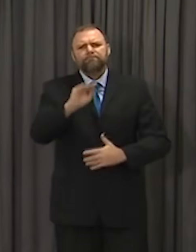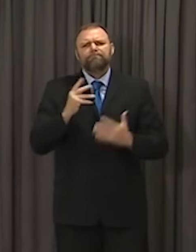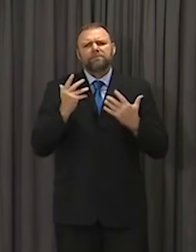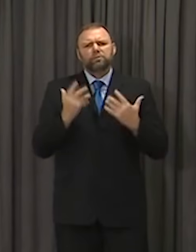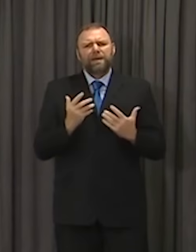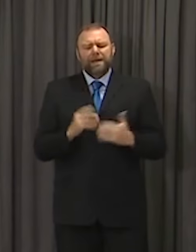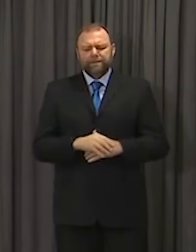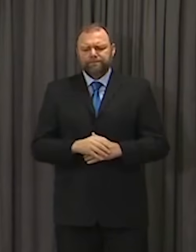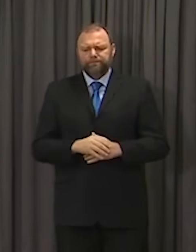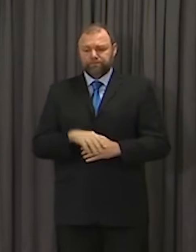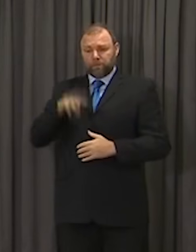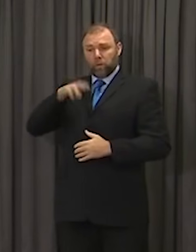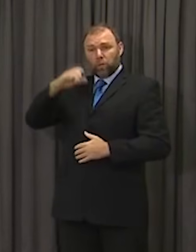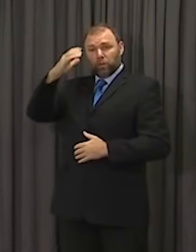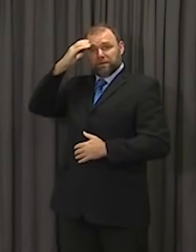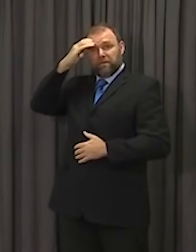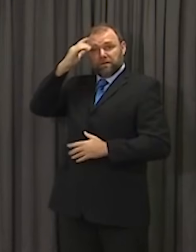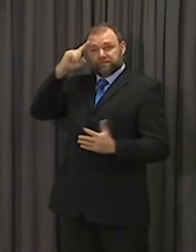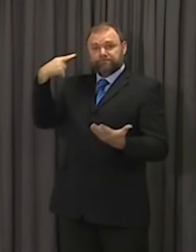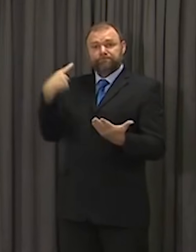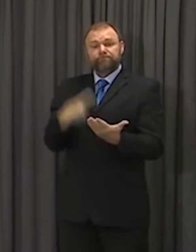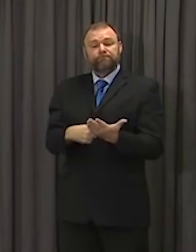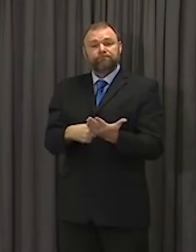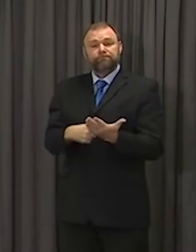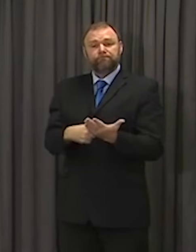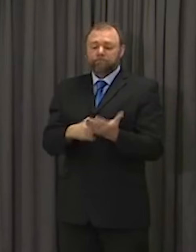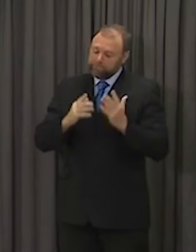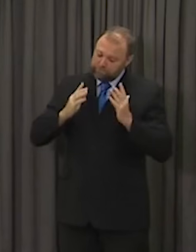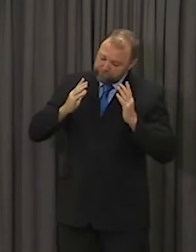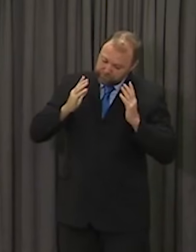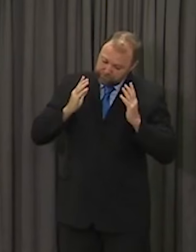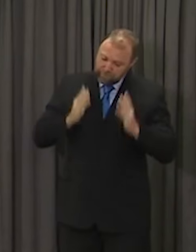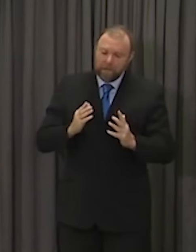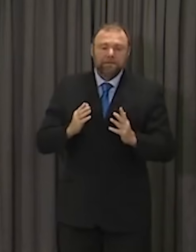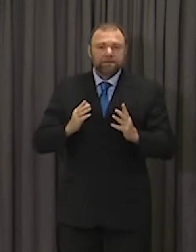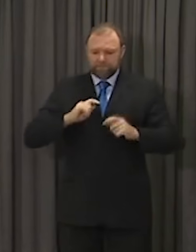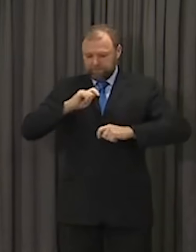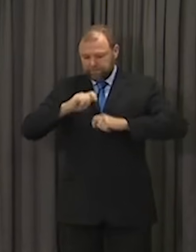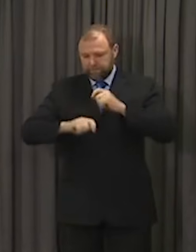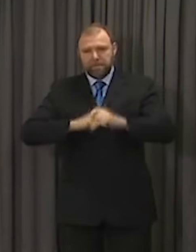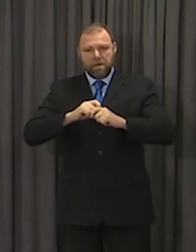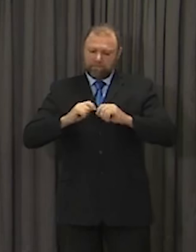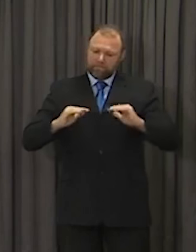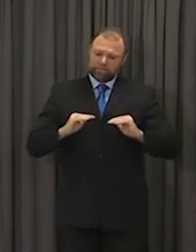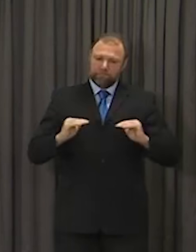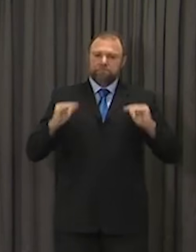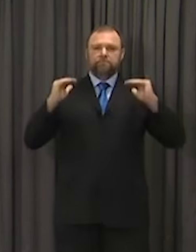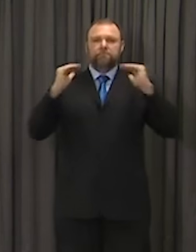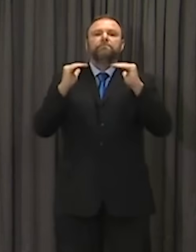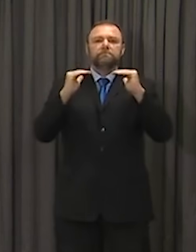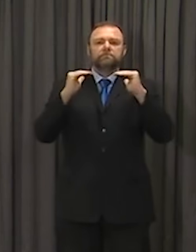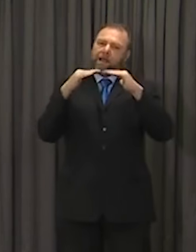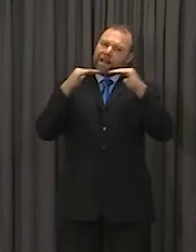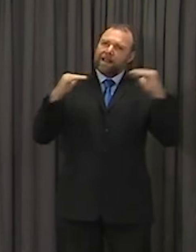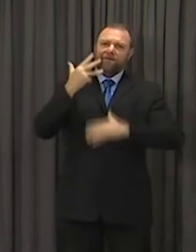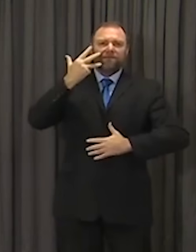Welsh Government has made the decision that we must move to alert level 4 and